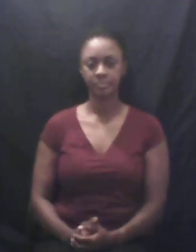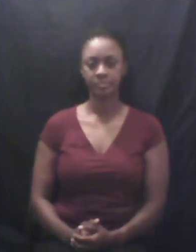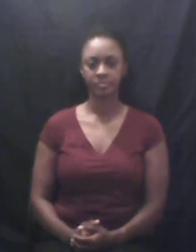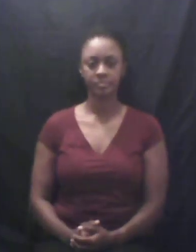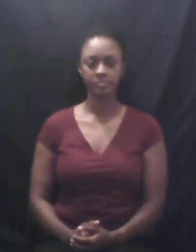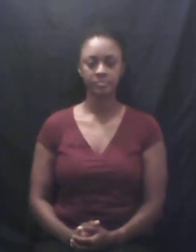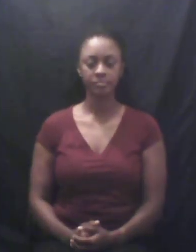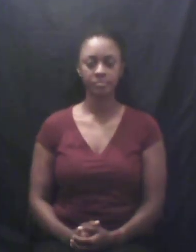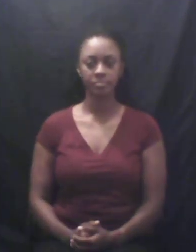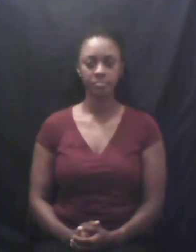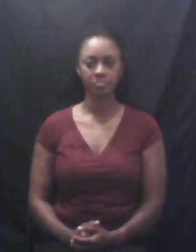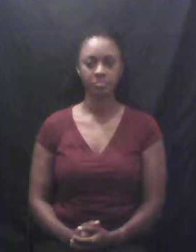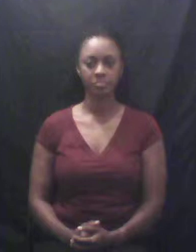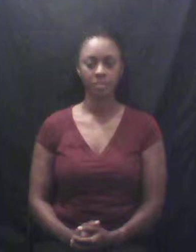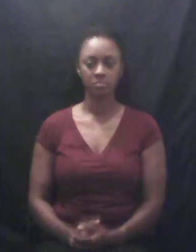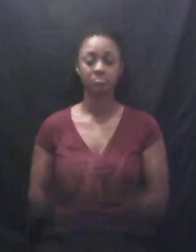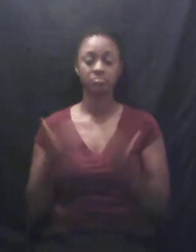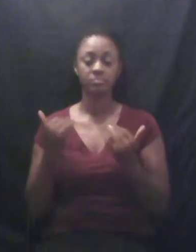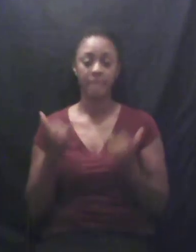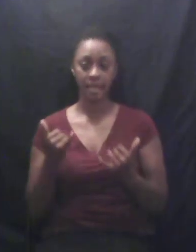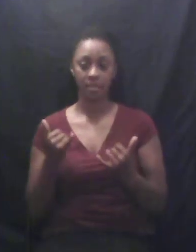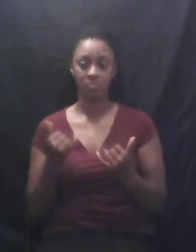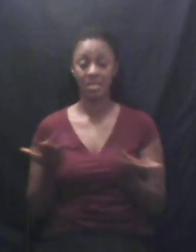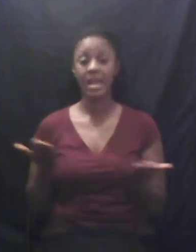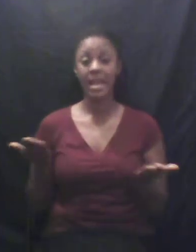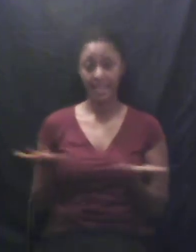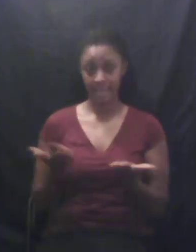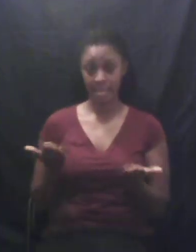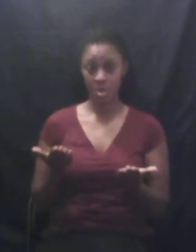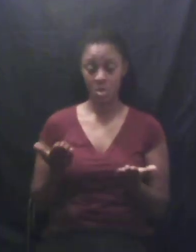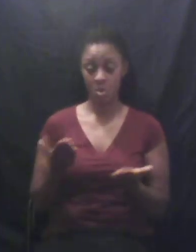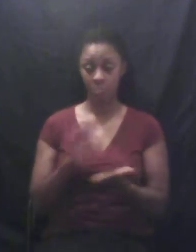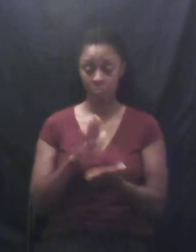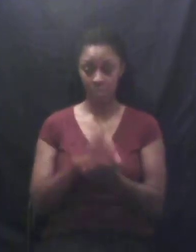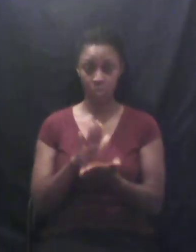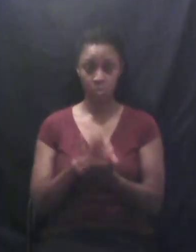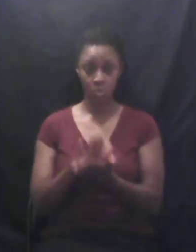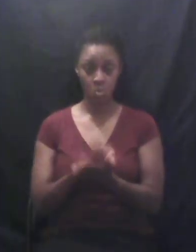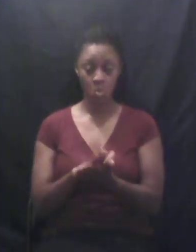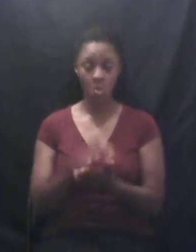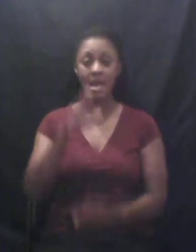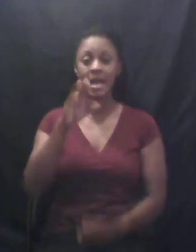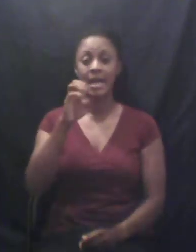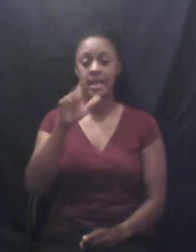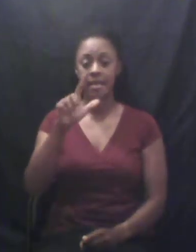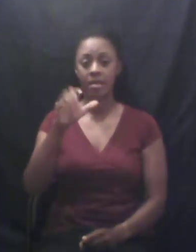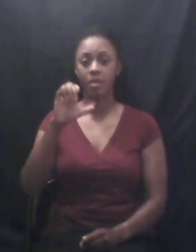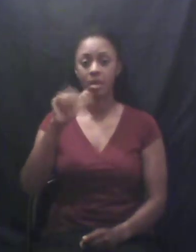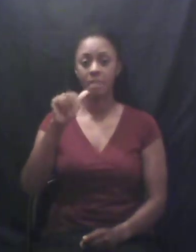We here at El Camino don't really provide training in oral interpreting.